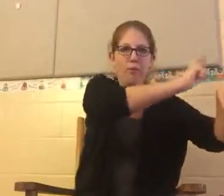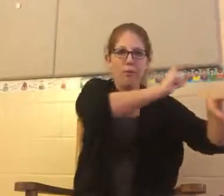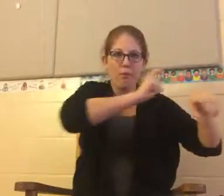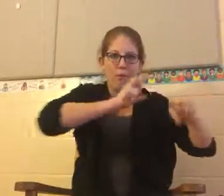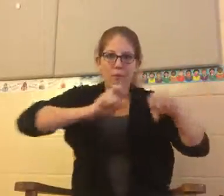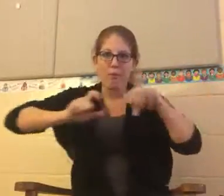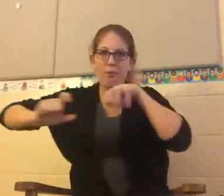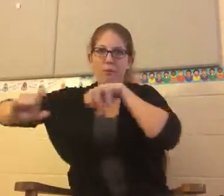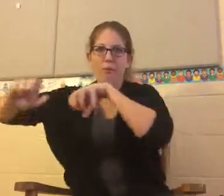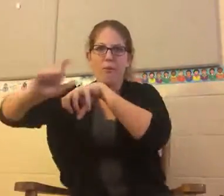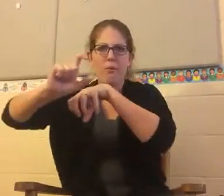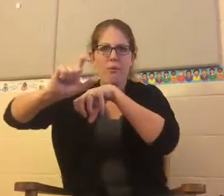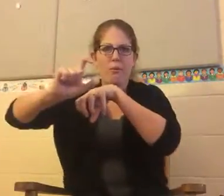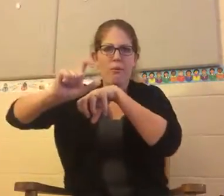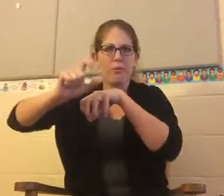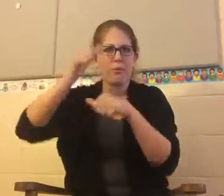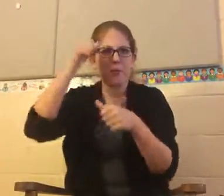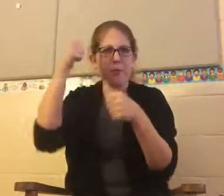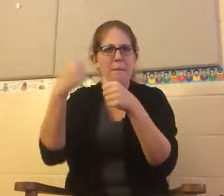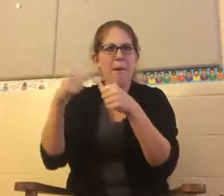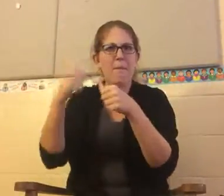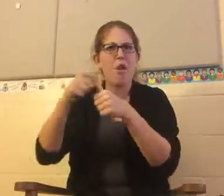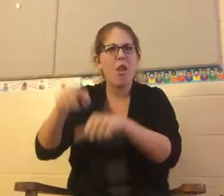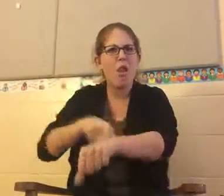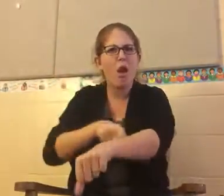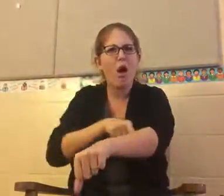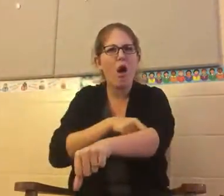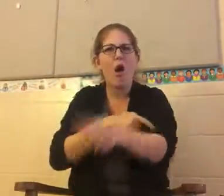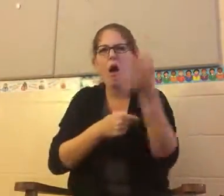Do you remember how long it takes for Earth to orbit or go all the way around the sun?